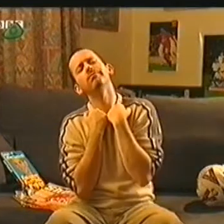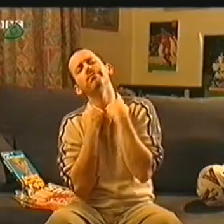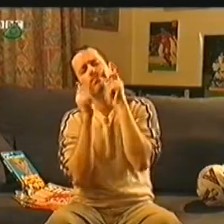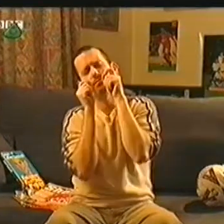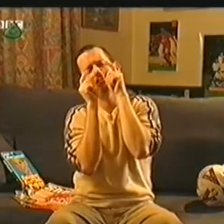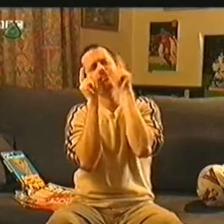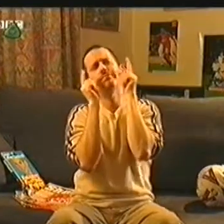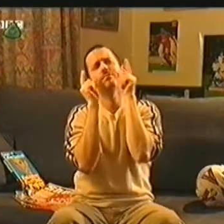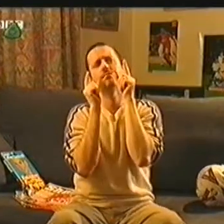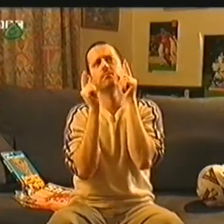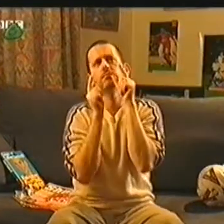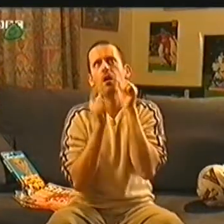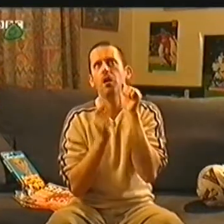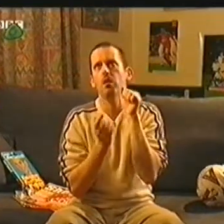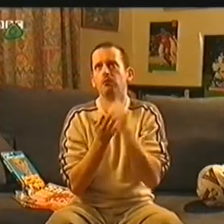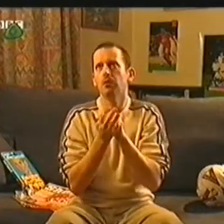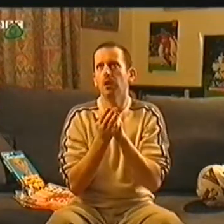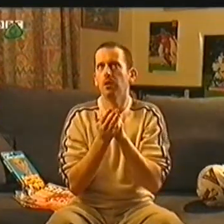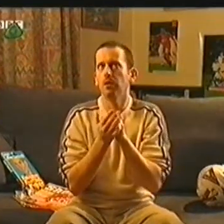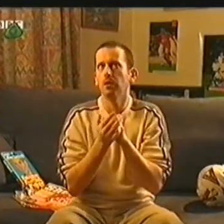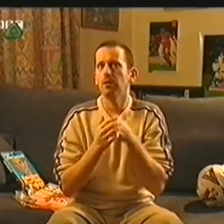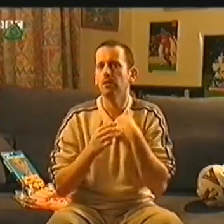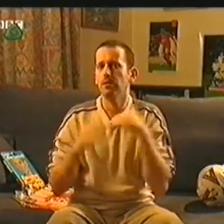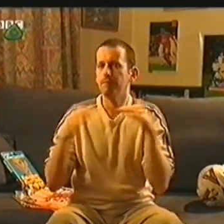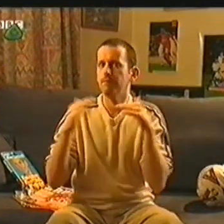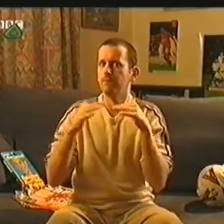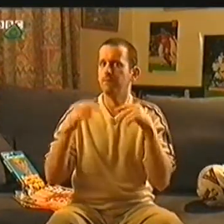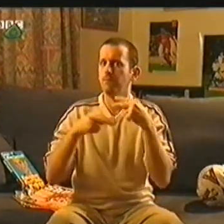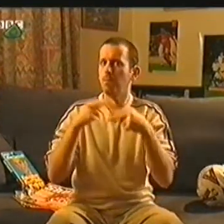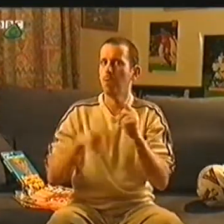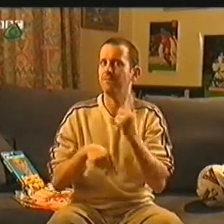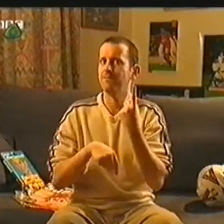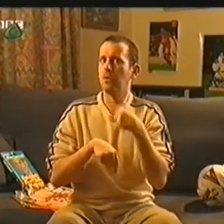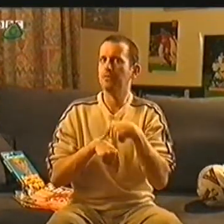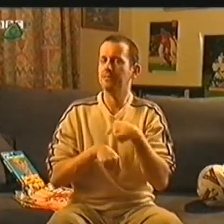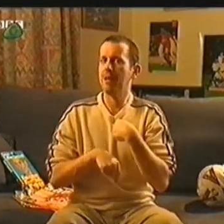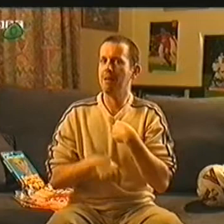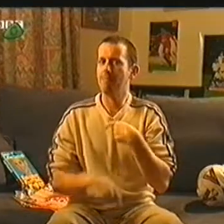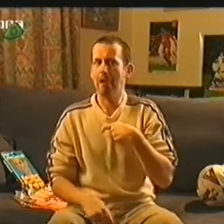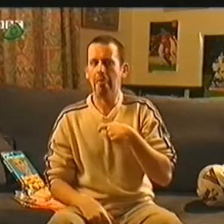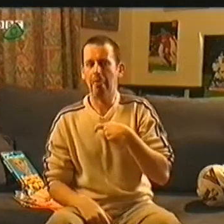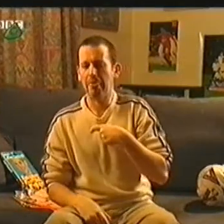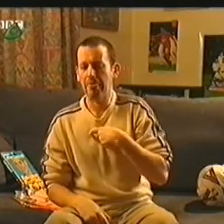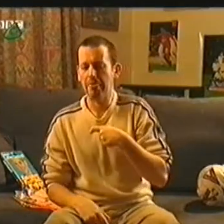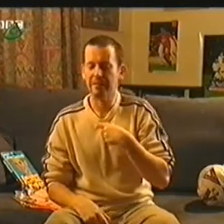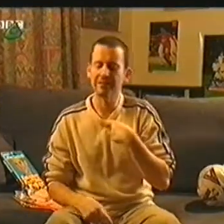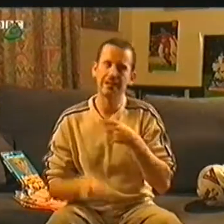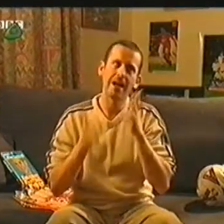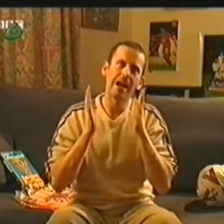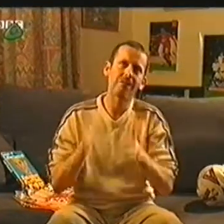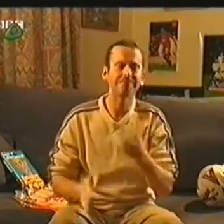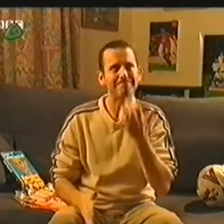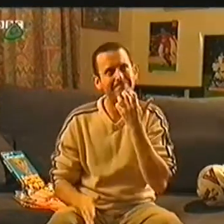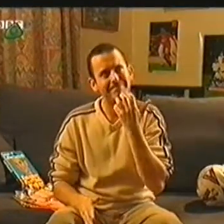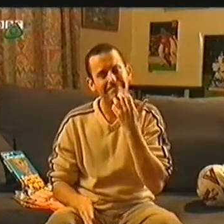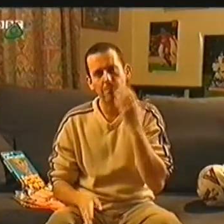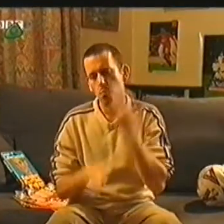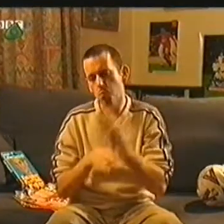match. It was the first time Josh had been chosen for the school team, and he wanted the day to be perfect. Now all he had